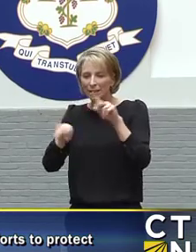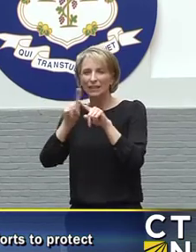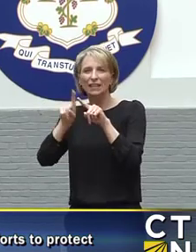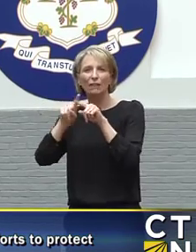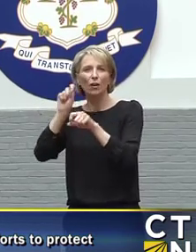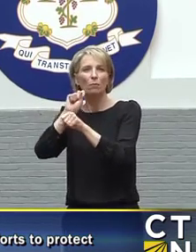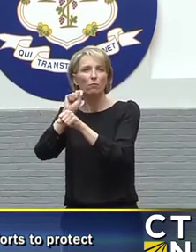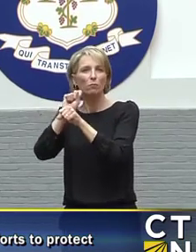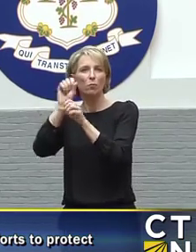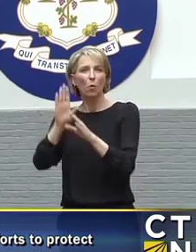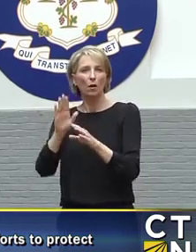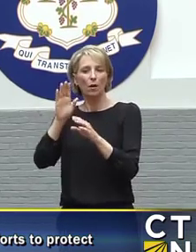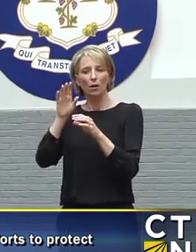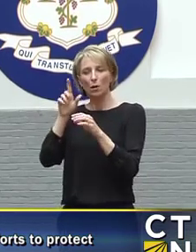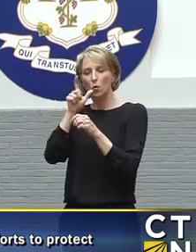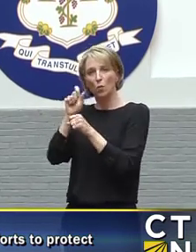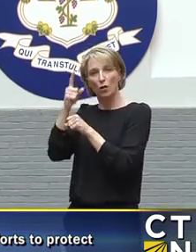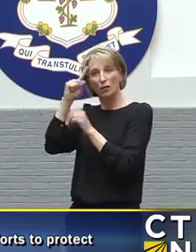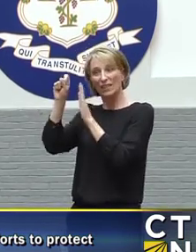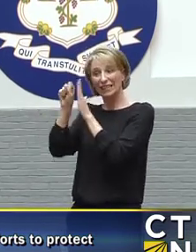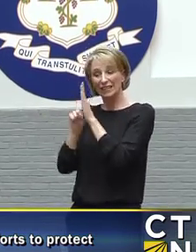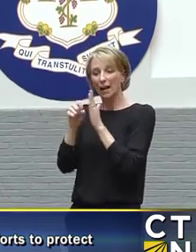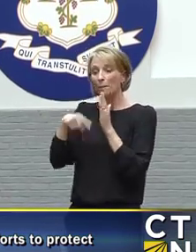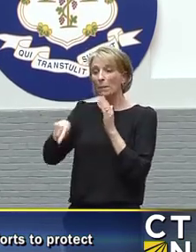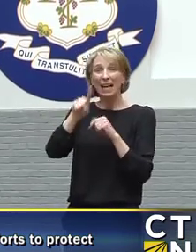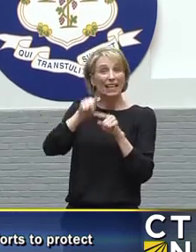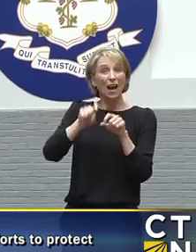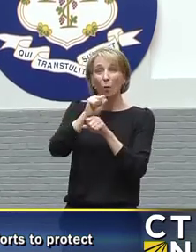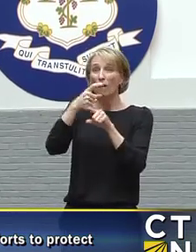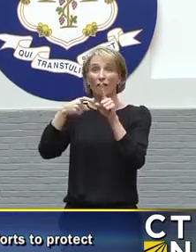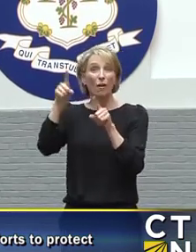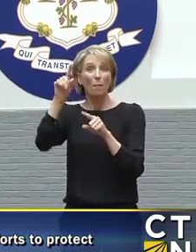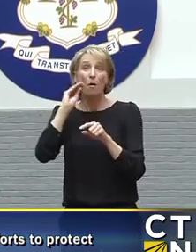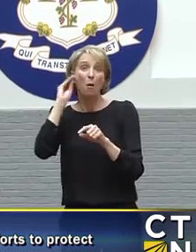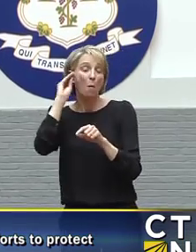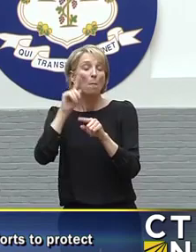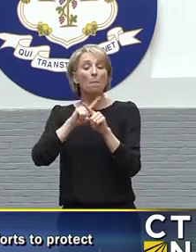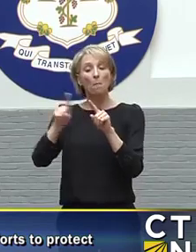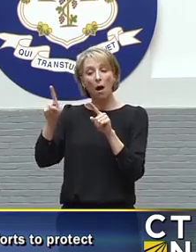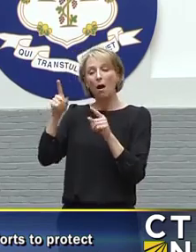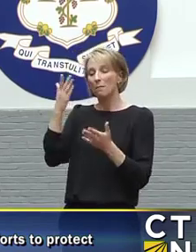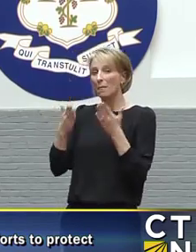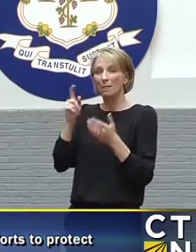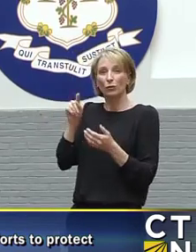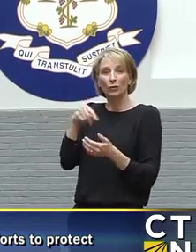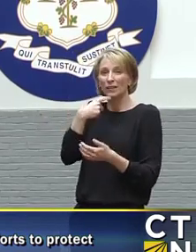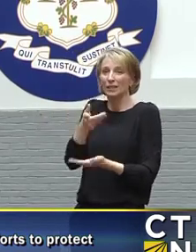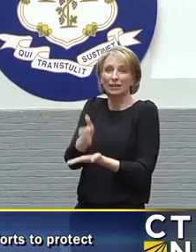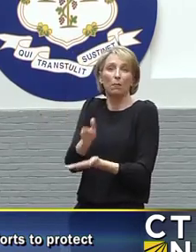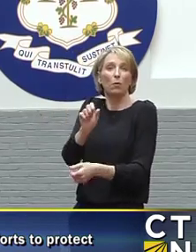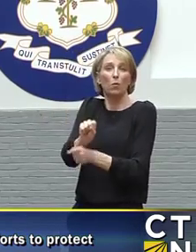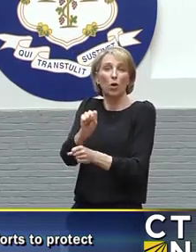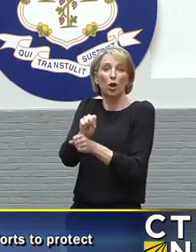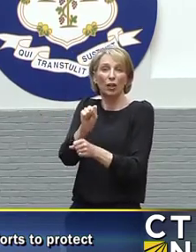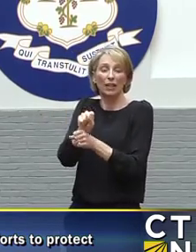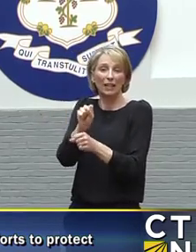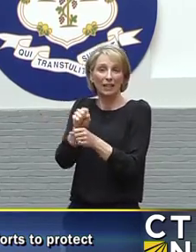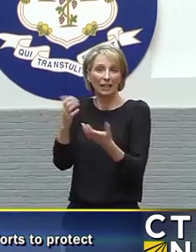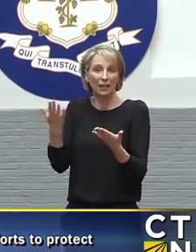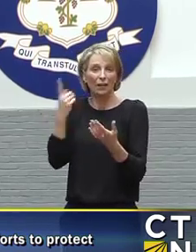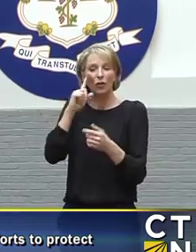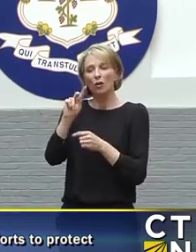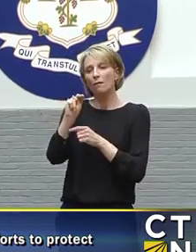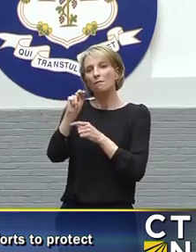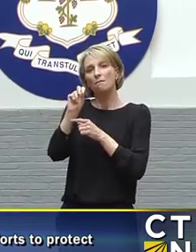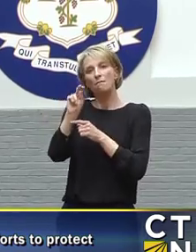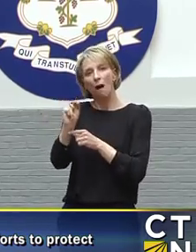are not able to work from home at this point, but which we will discontinue, consistent with this executive order around non-essential services, which